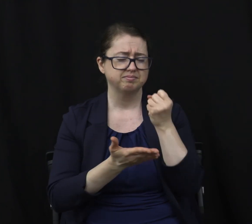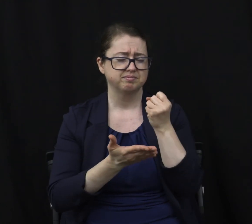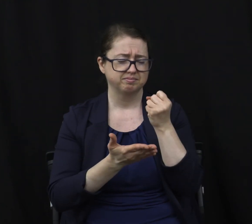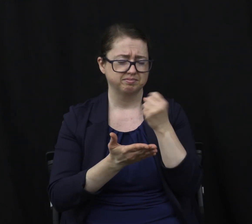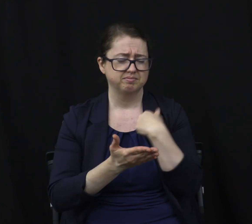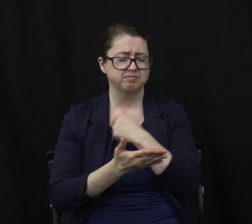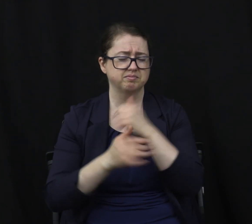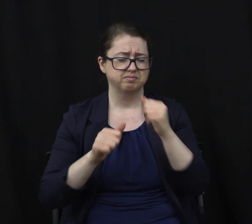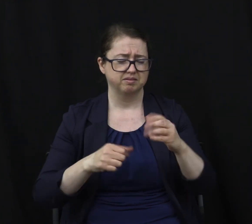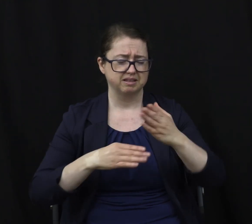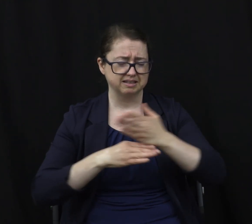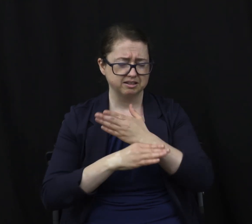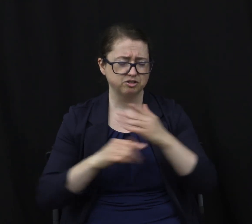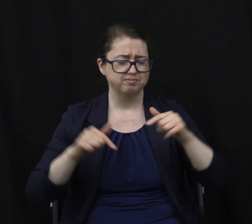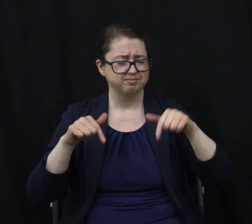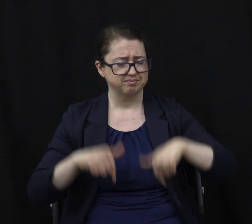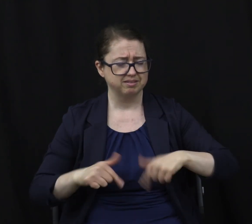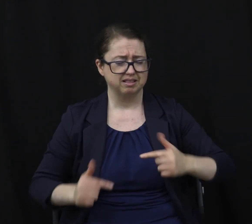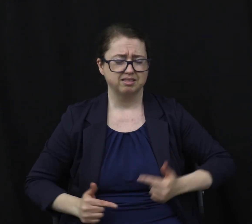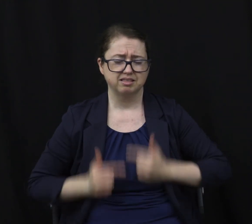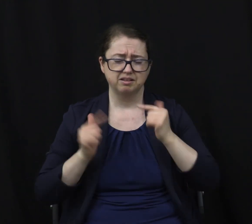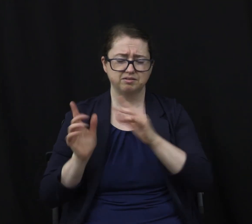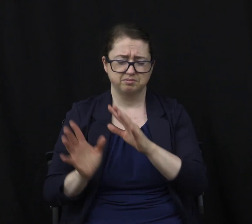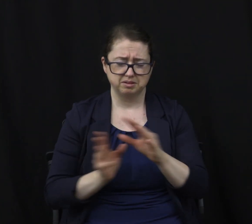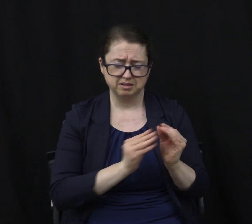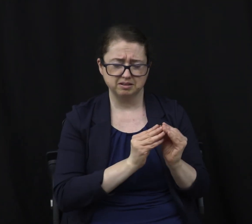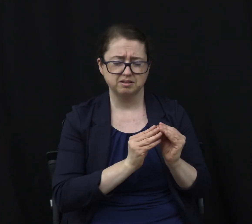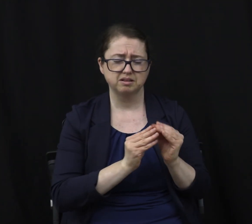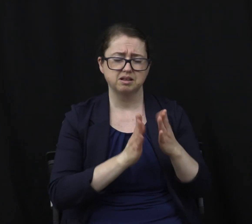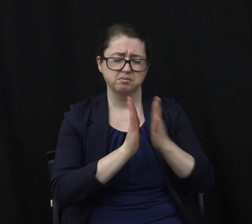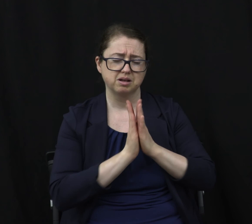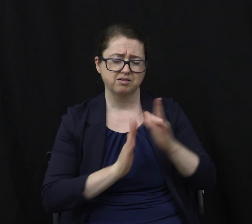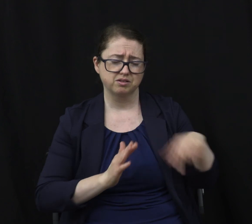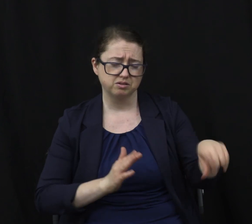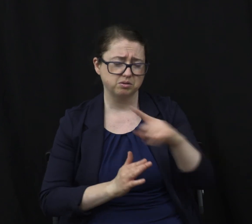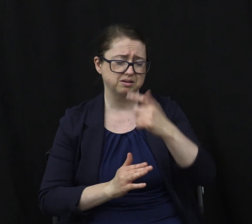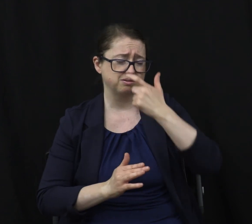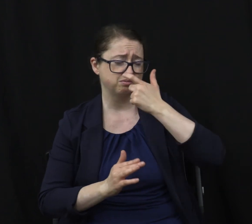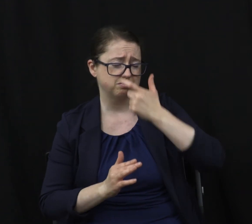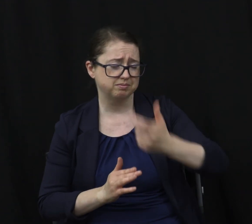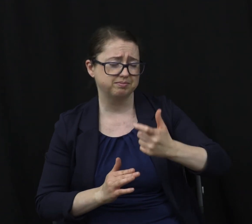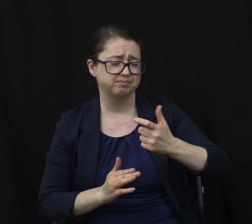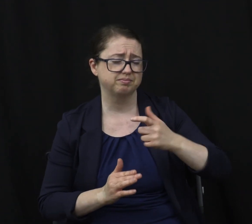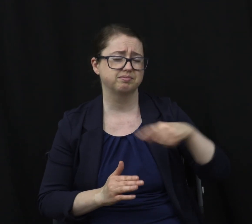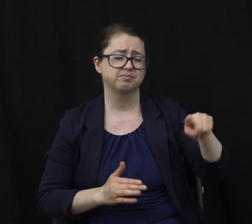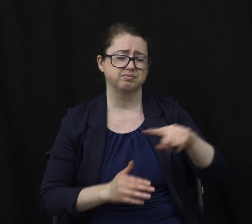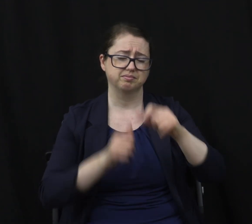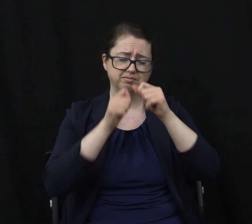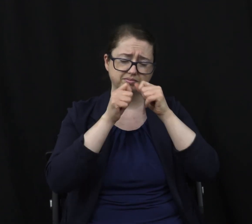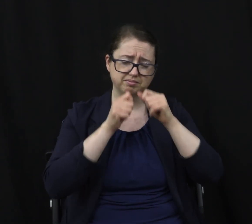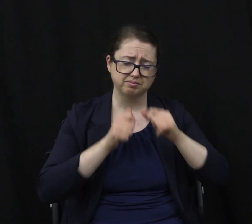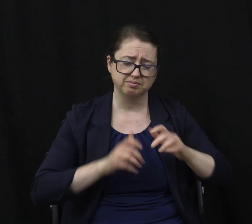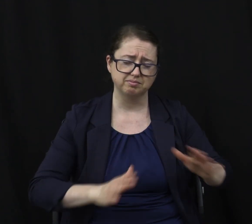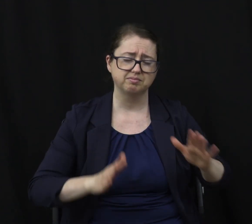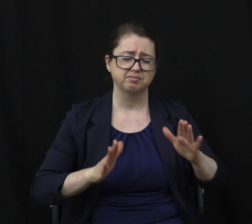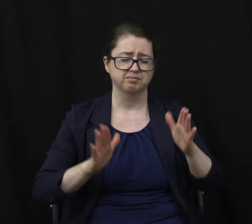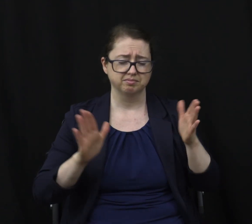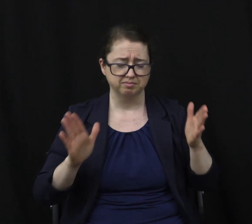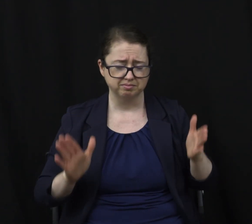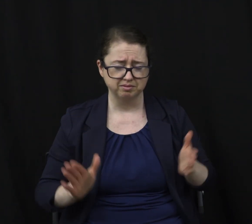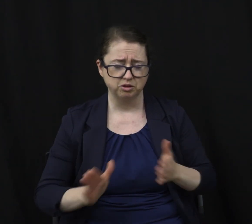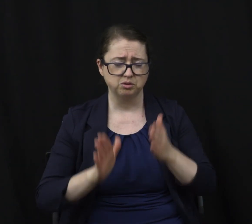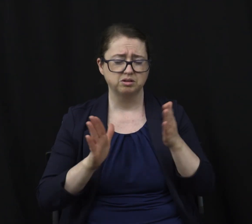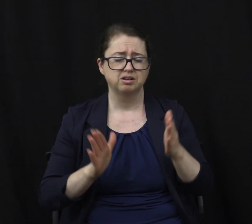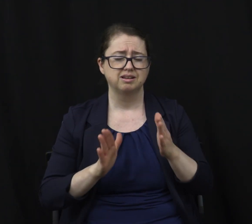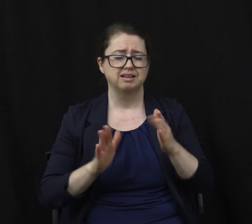seminar. And I just pray, Lord, that those that are watching it will be blessed and encouraged as these topics are